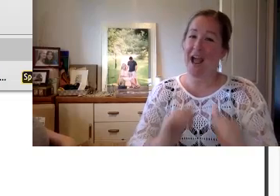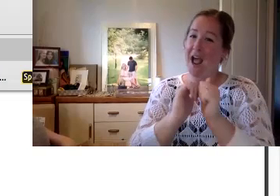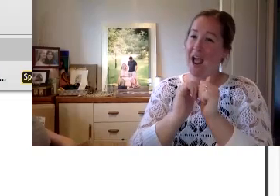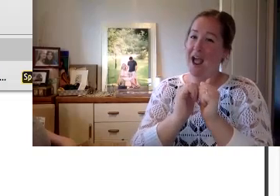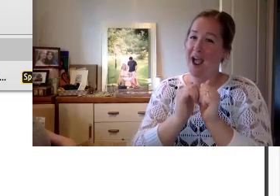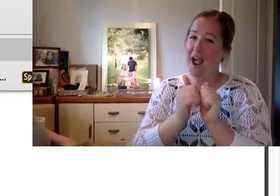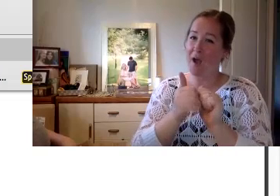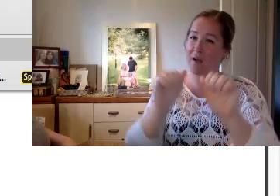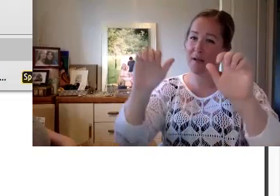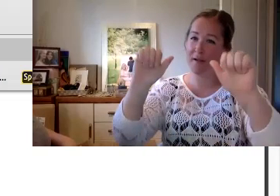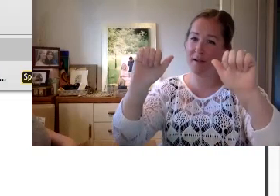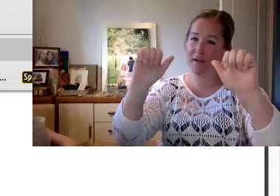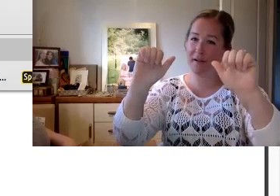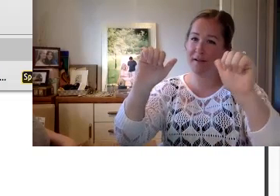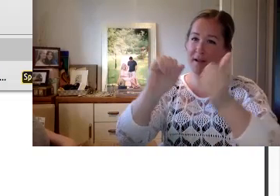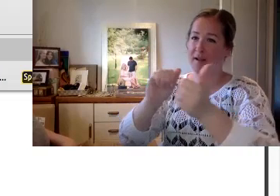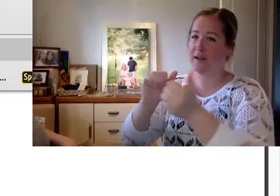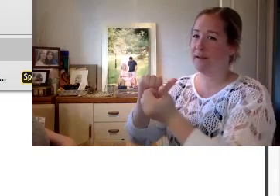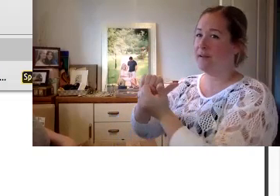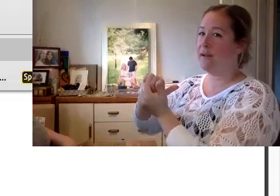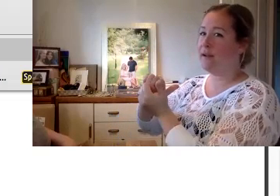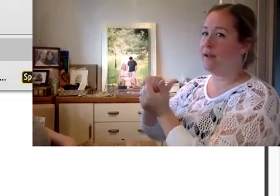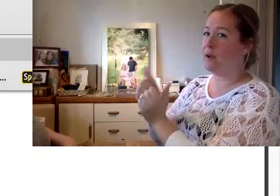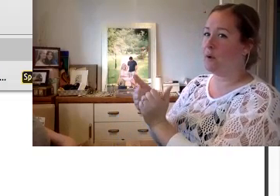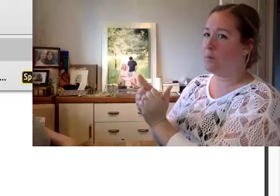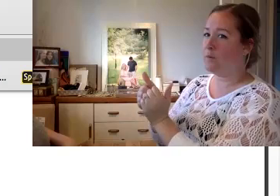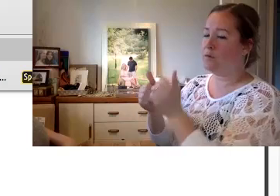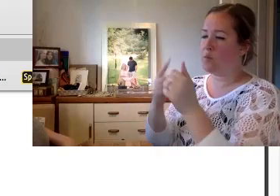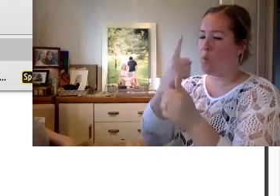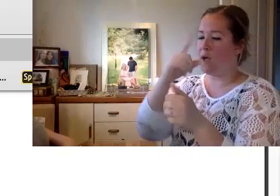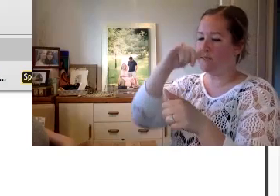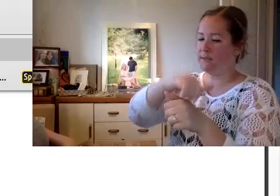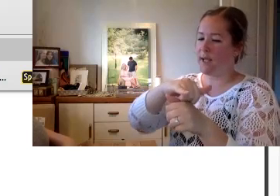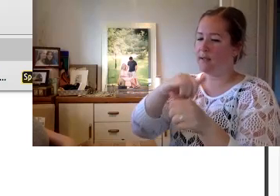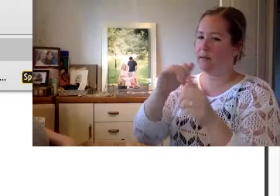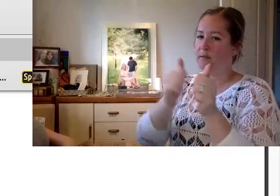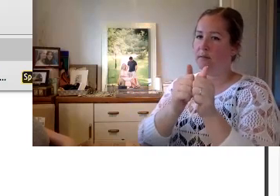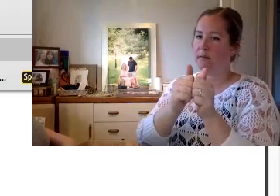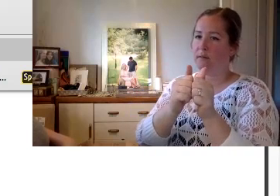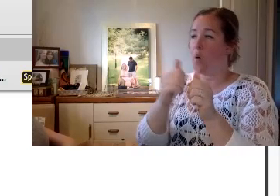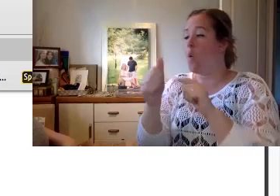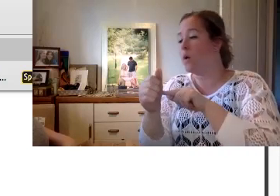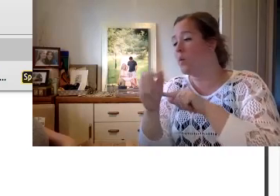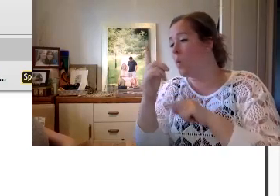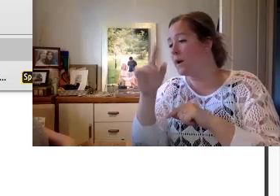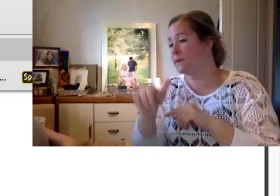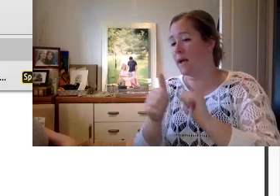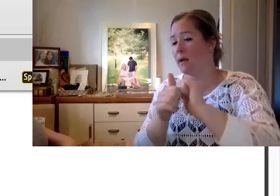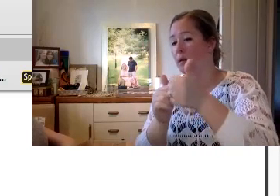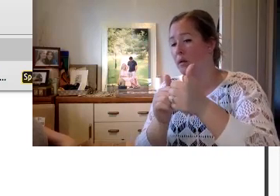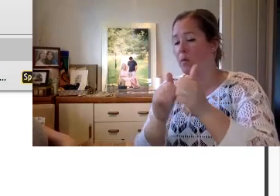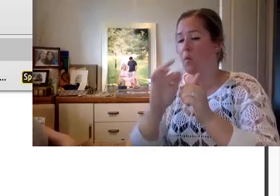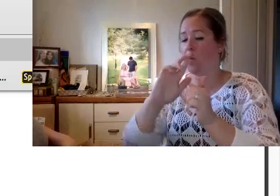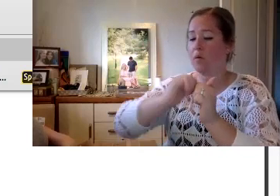hello. How are you? How are you? One time, it's